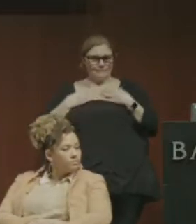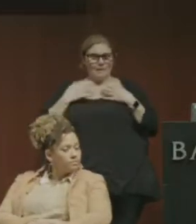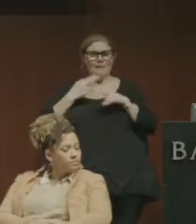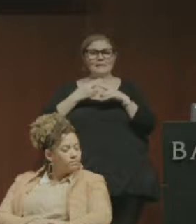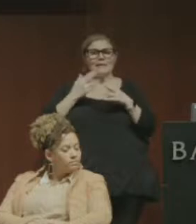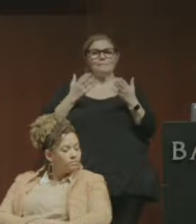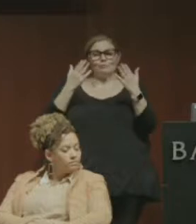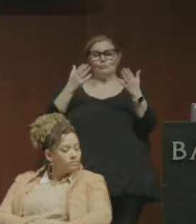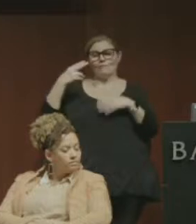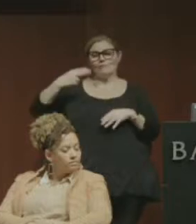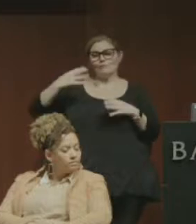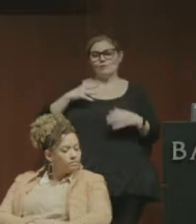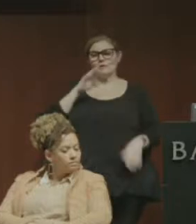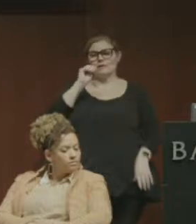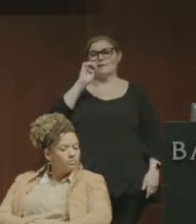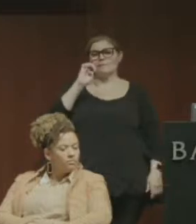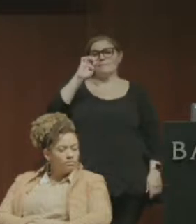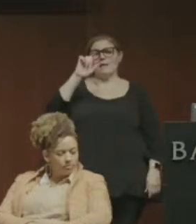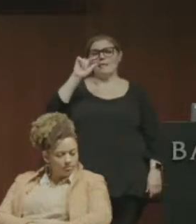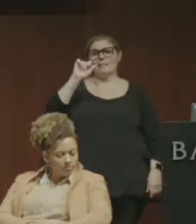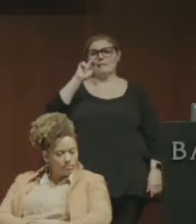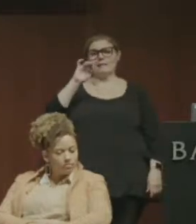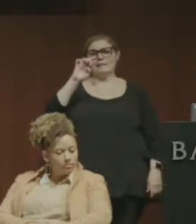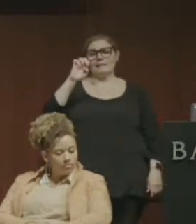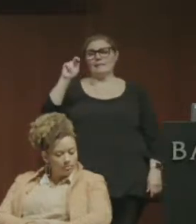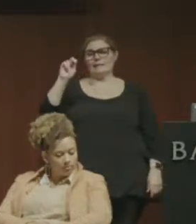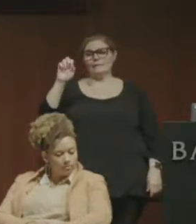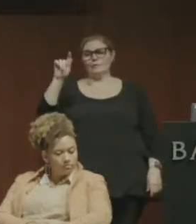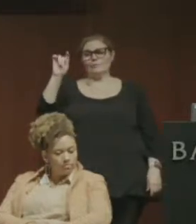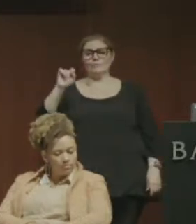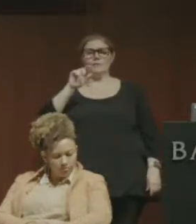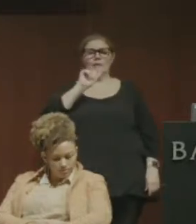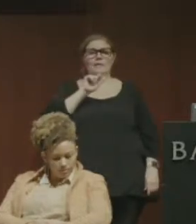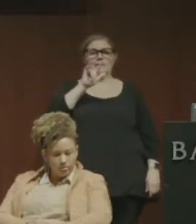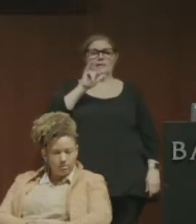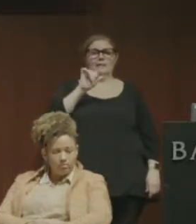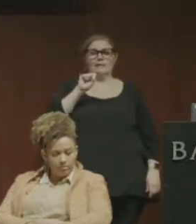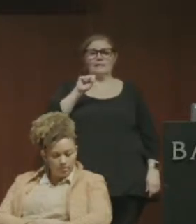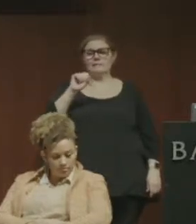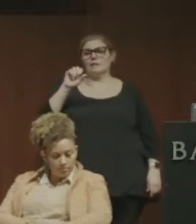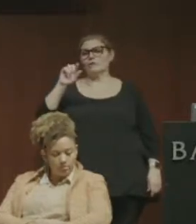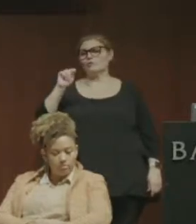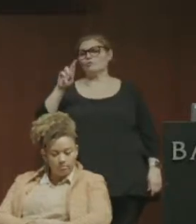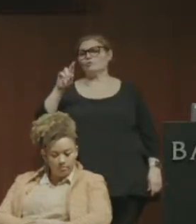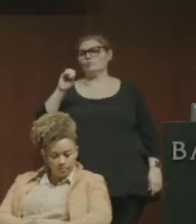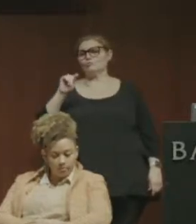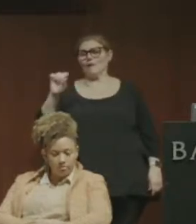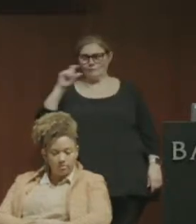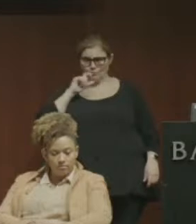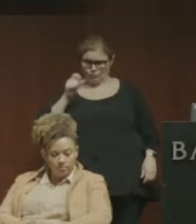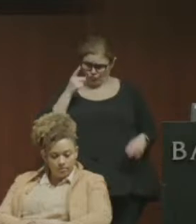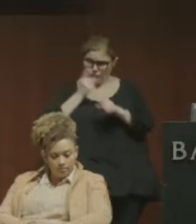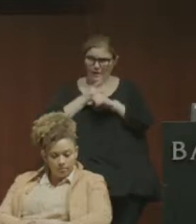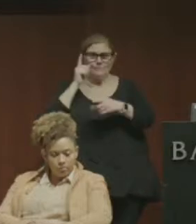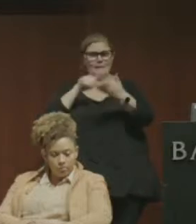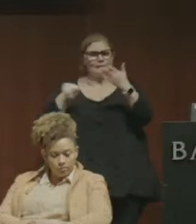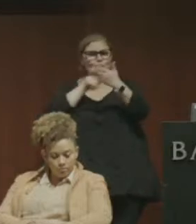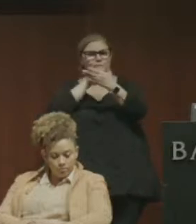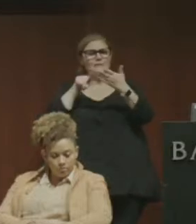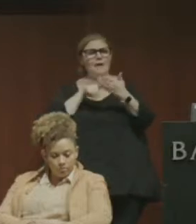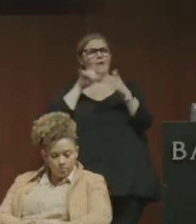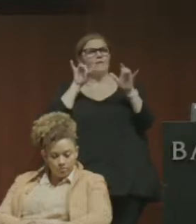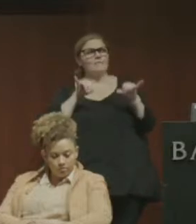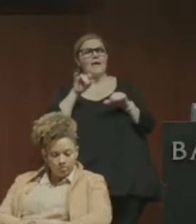names of historian Melanie Newton and anthropologist Elisa Trotz, who have been rightfully critical of the